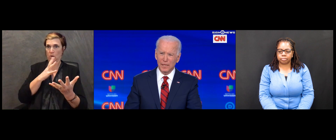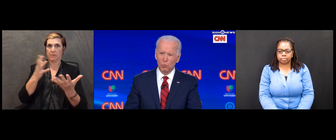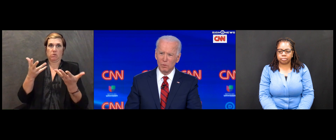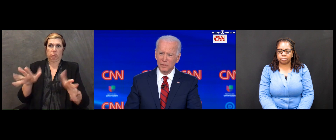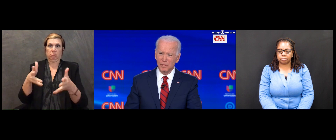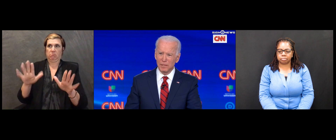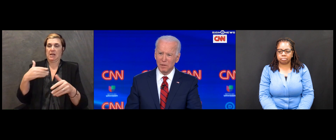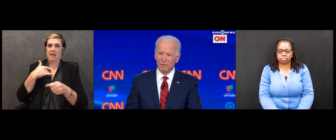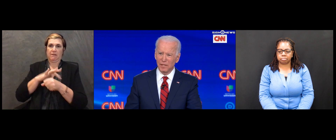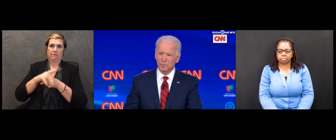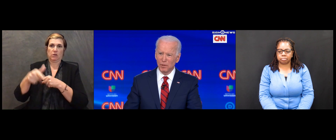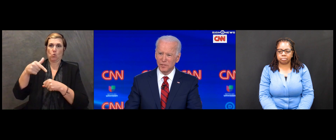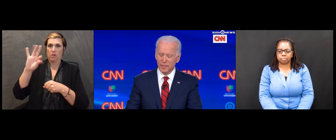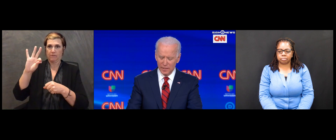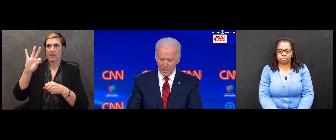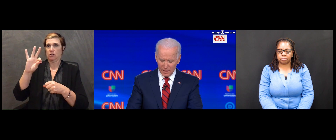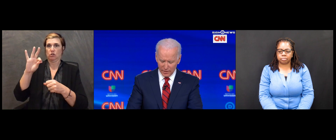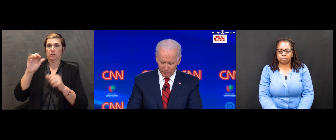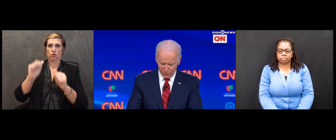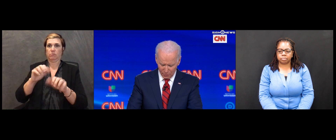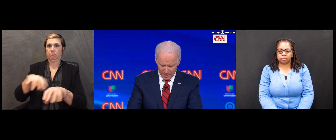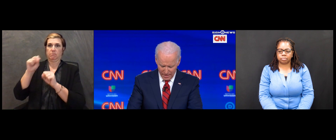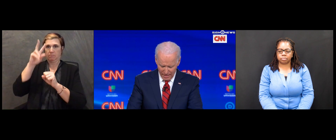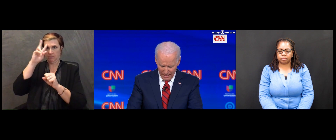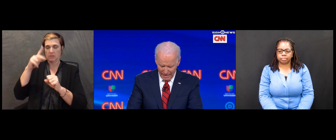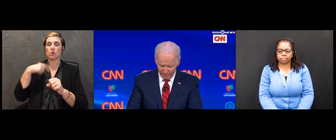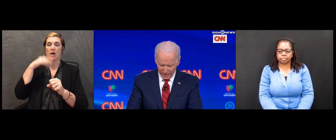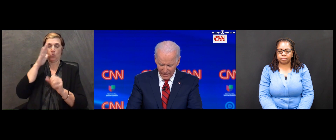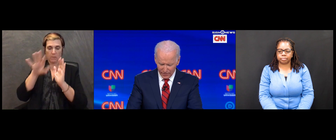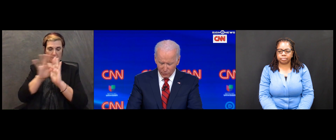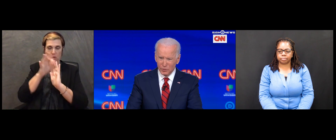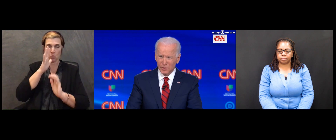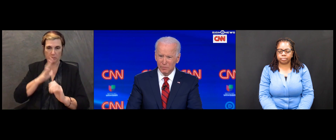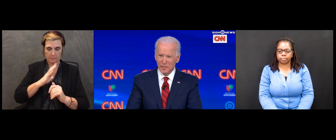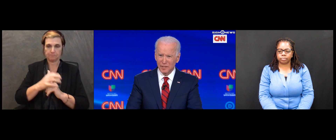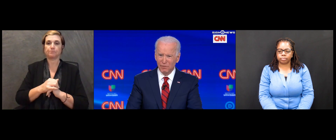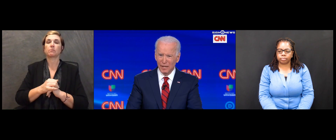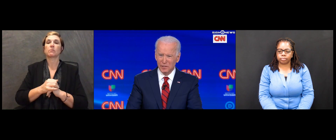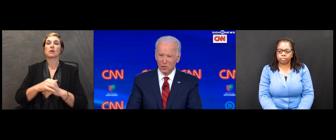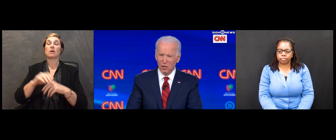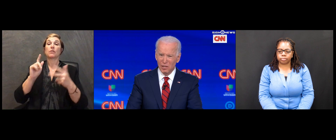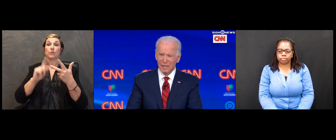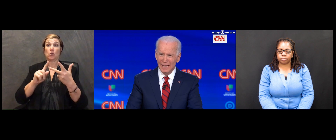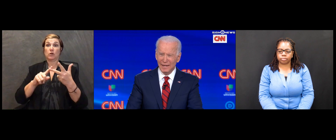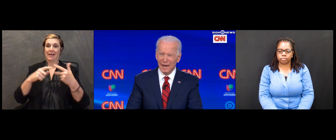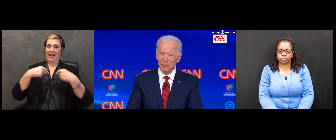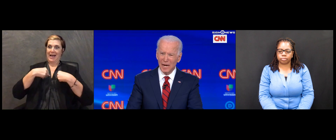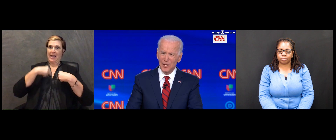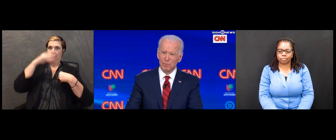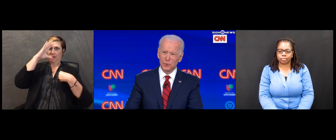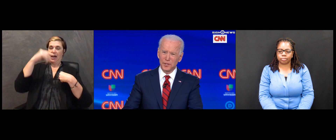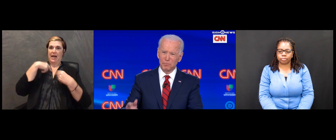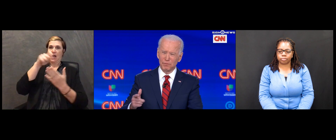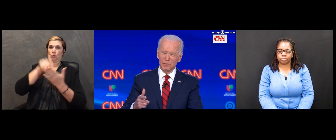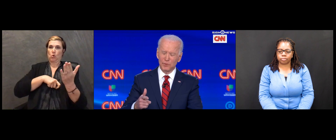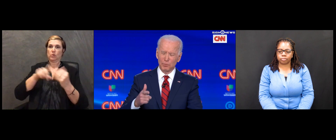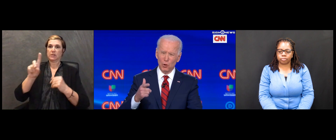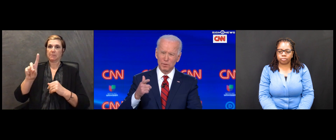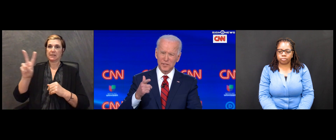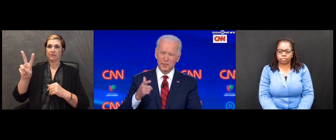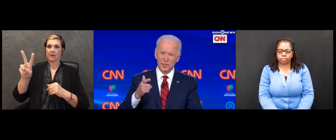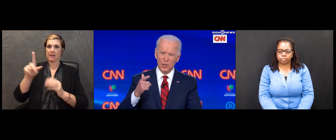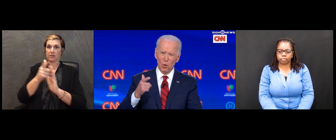would pick a woman to be my vice president. Number three, I'm the guy that wrote the domestic violence law, and I'm the guy that put in